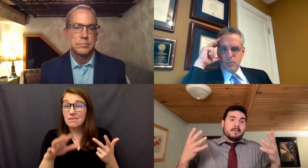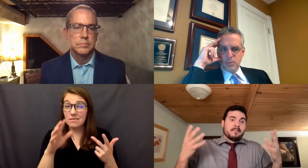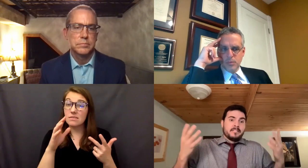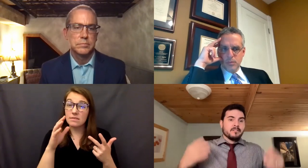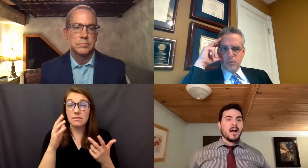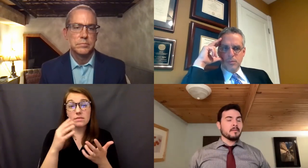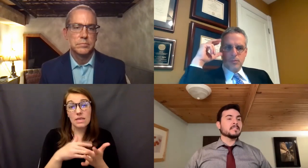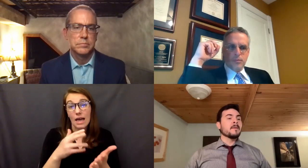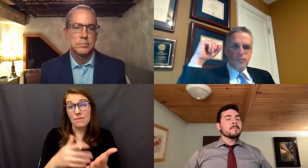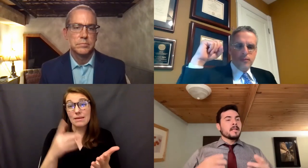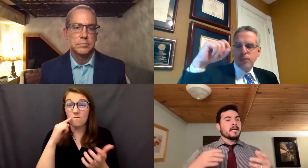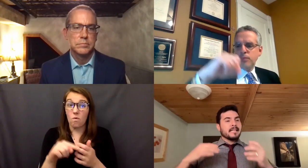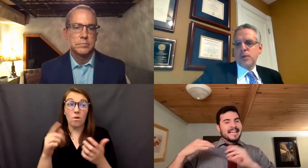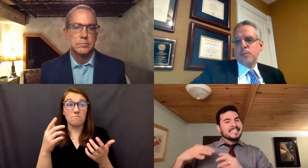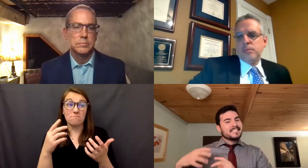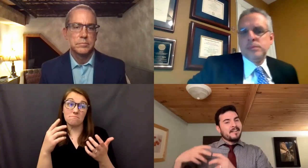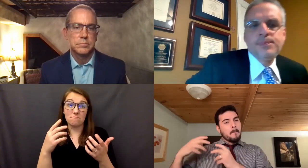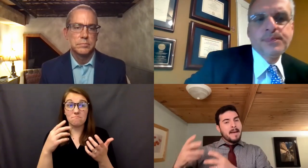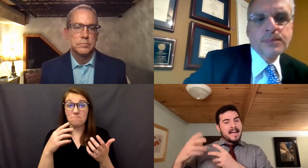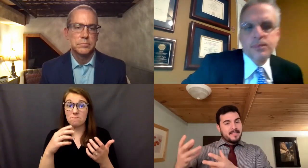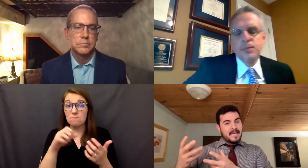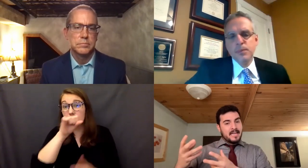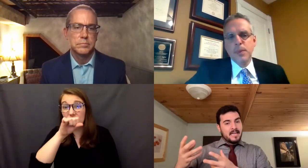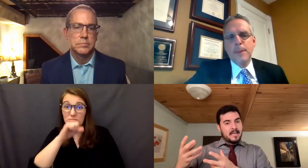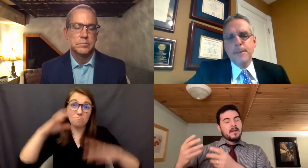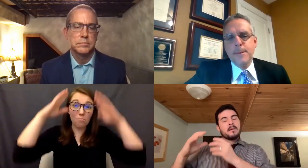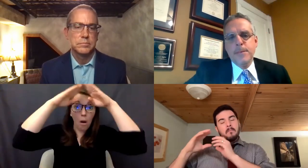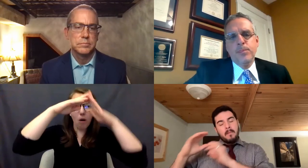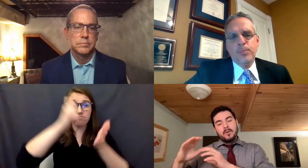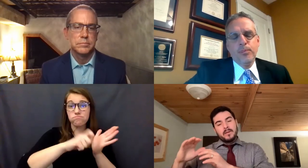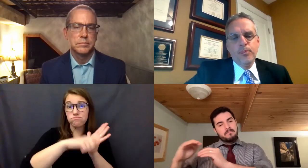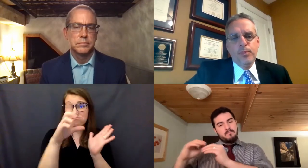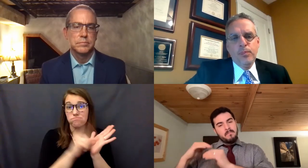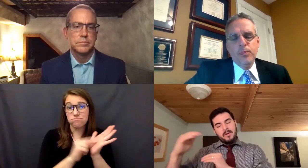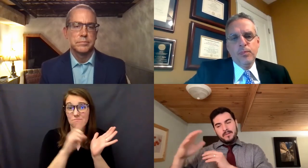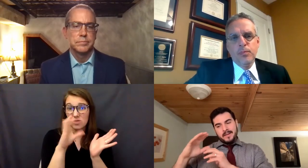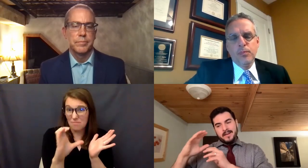in ecclesial documents. Now, that's not necessarily a bad thing.